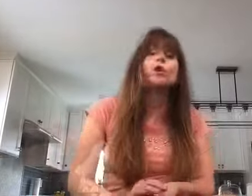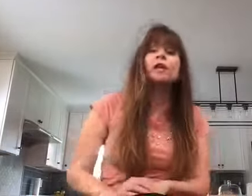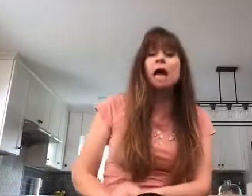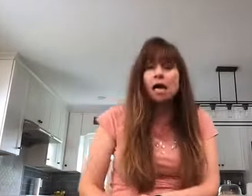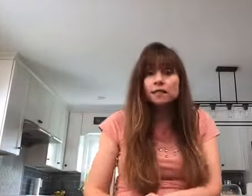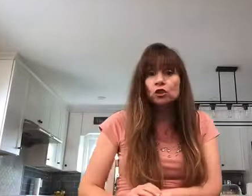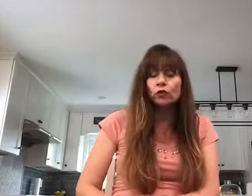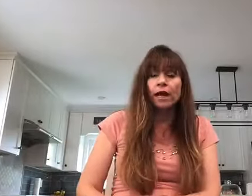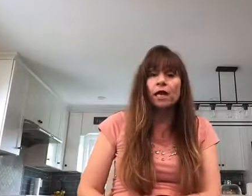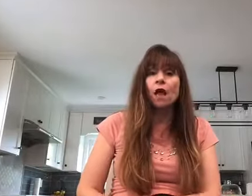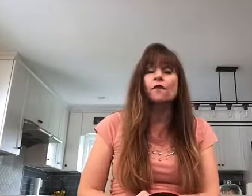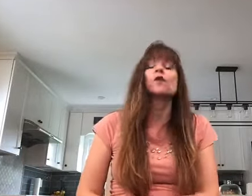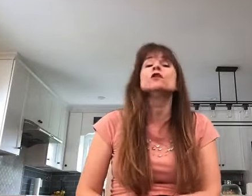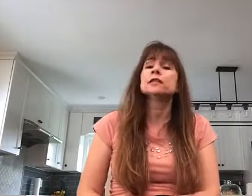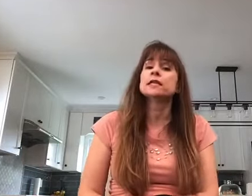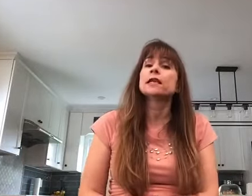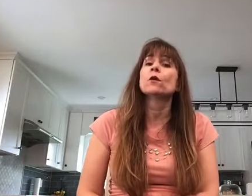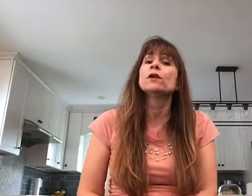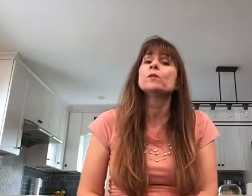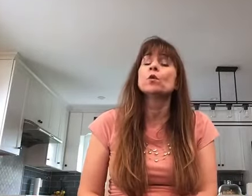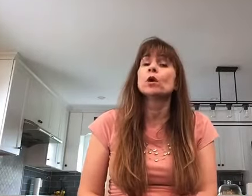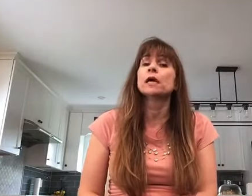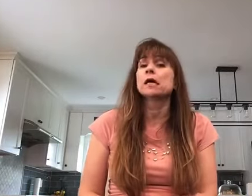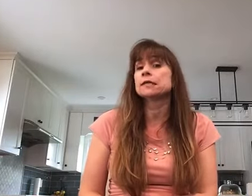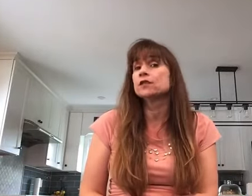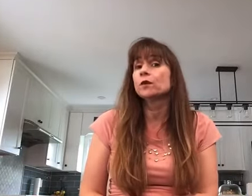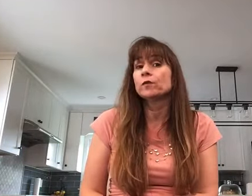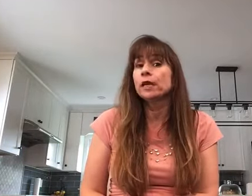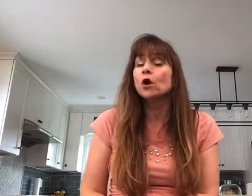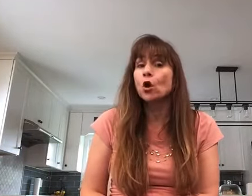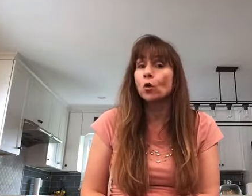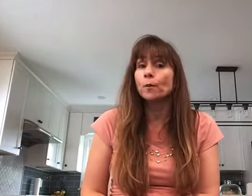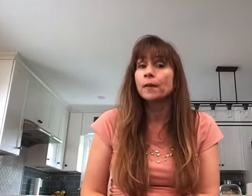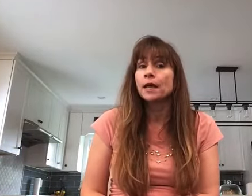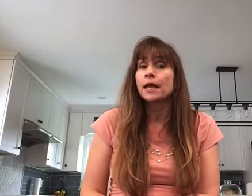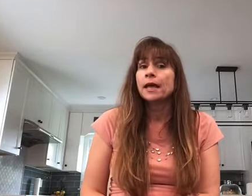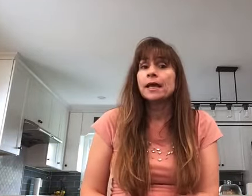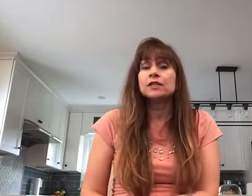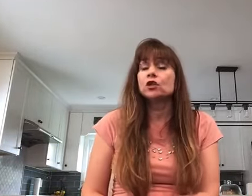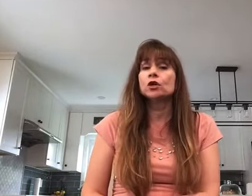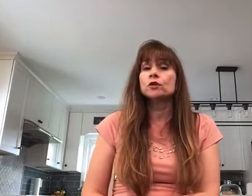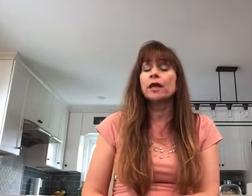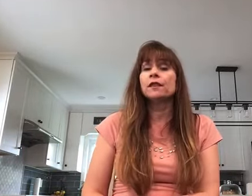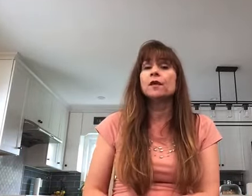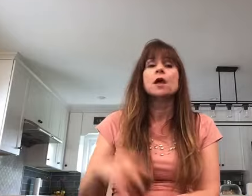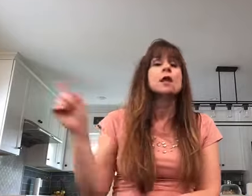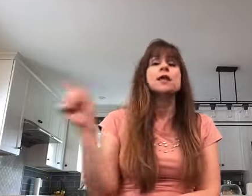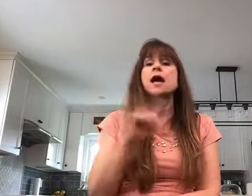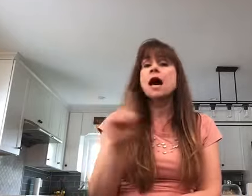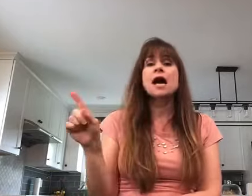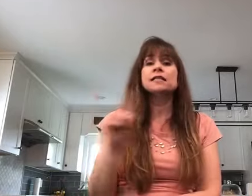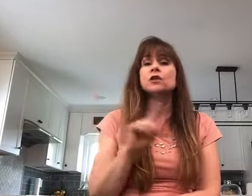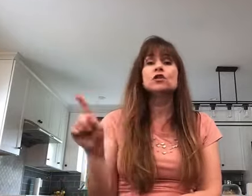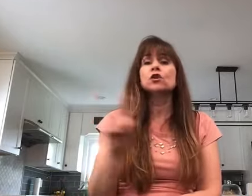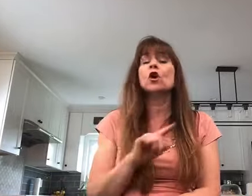gonna concentrate on the verses that we've been working on since we've been at home. And it starts with, not so